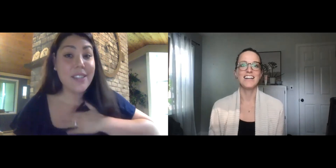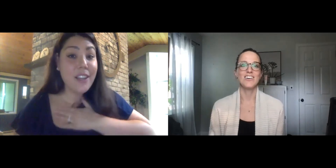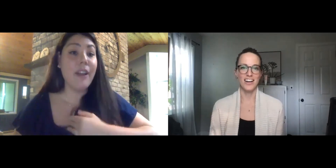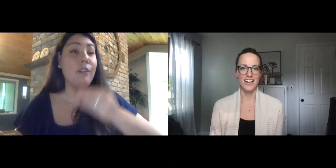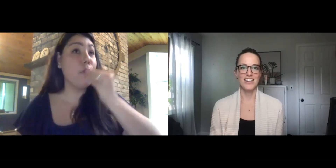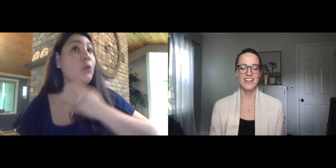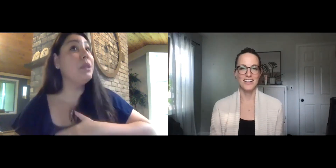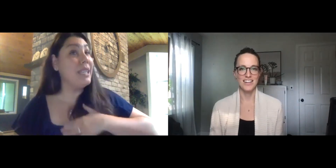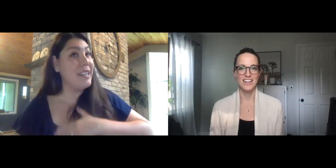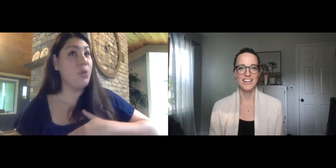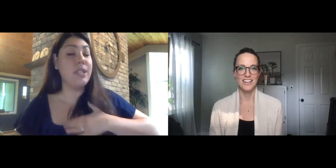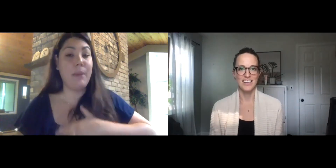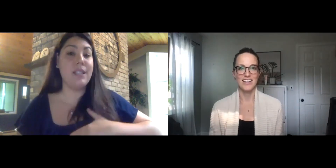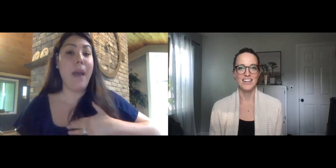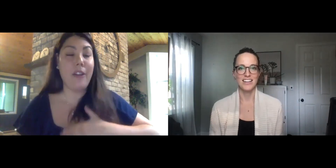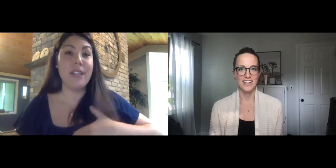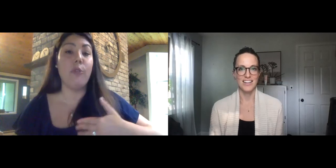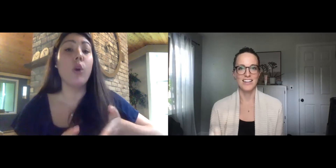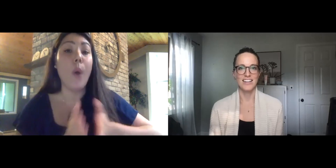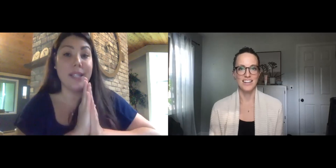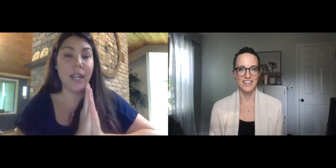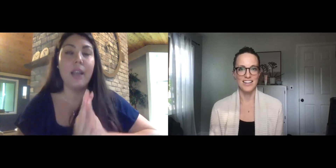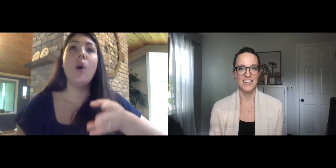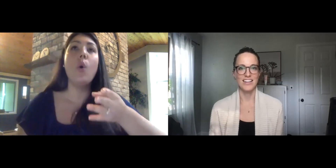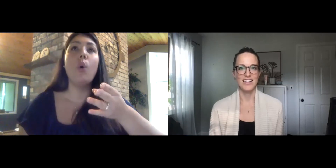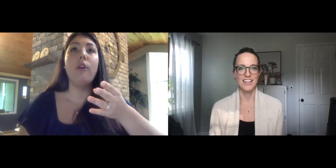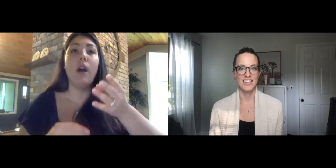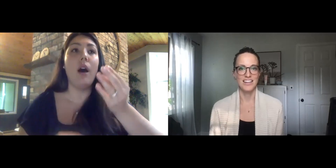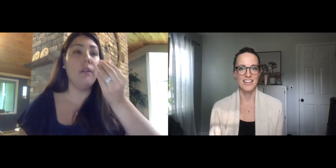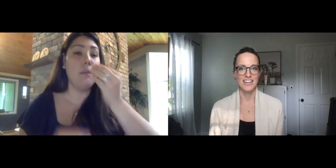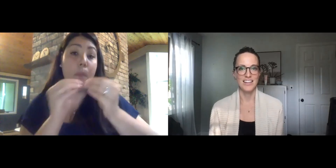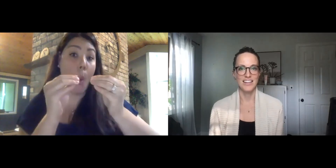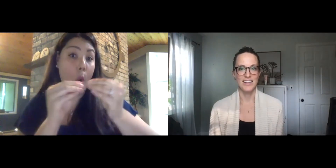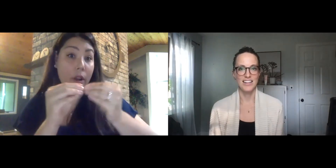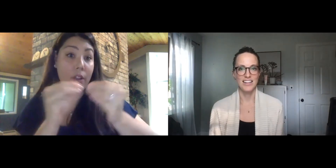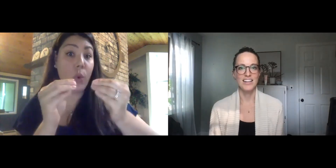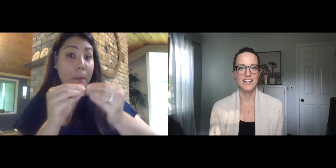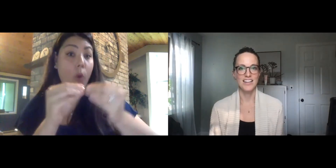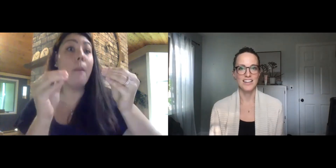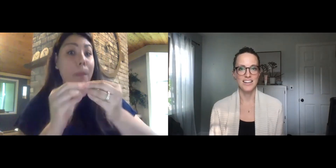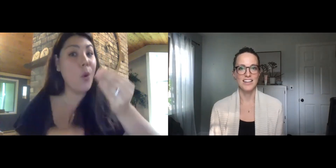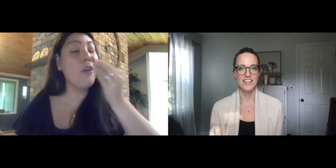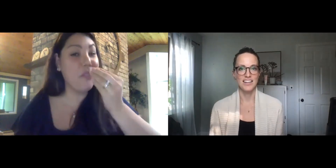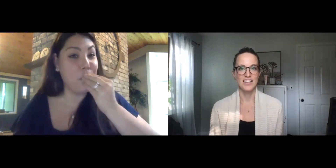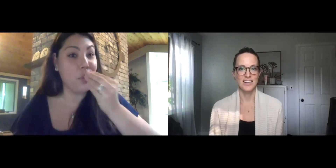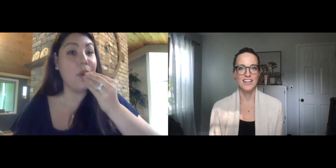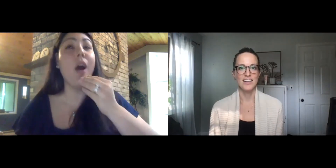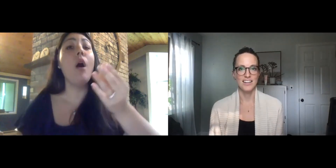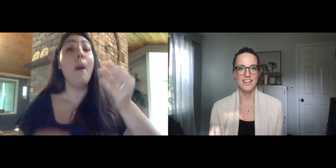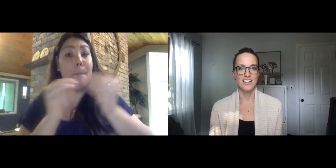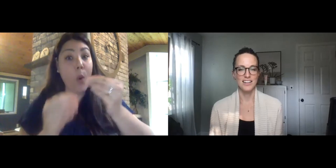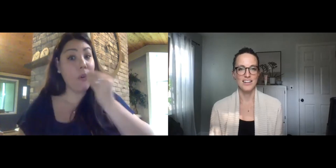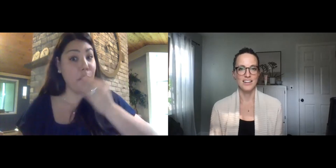please. Right? Okay. Food, please. So we're stepping into manners then, or requesting, or more. You want more food.